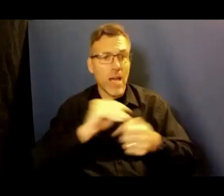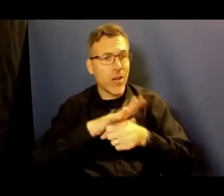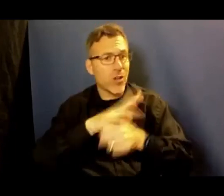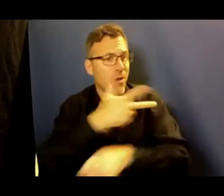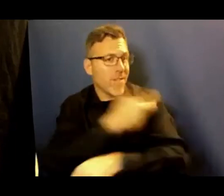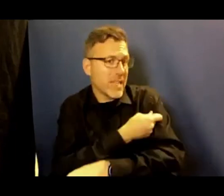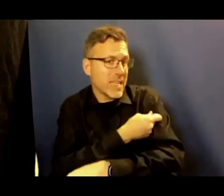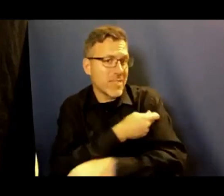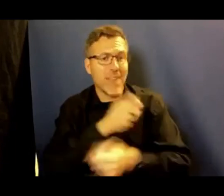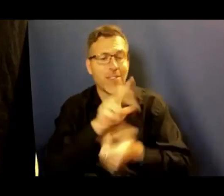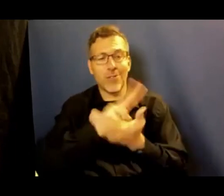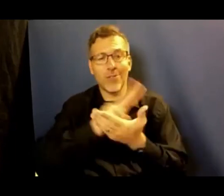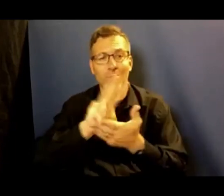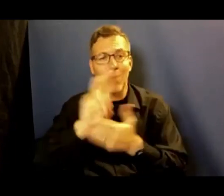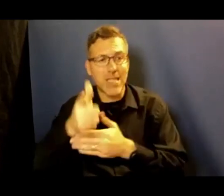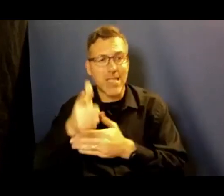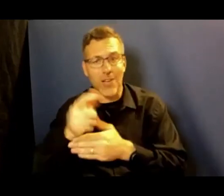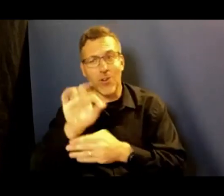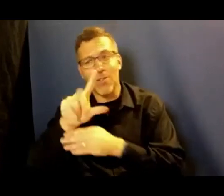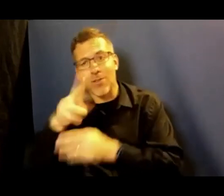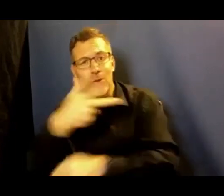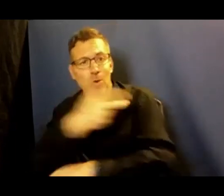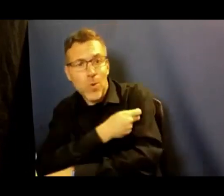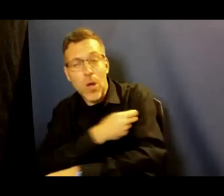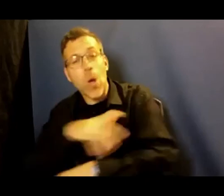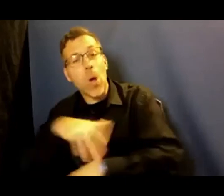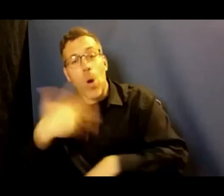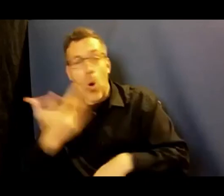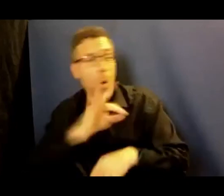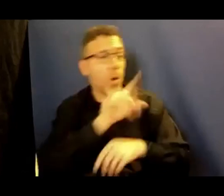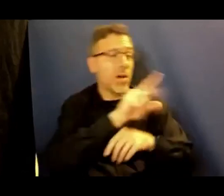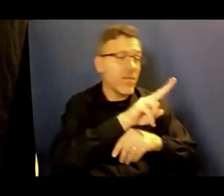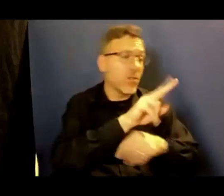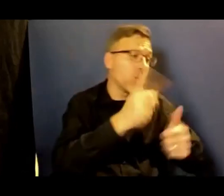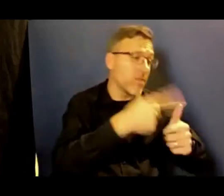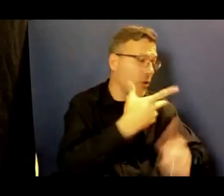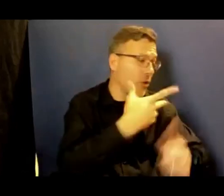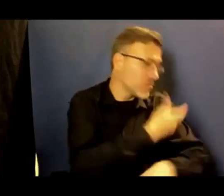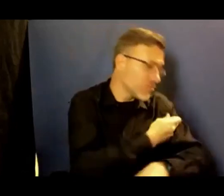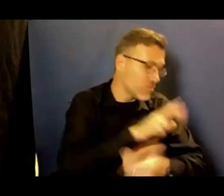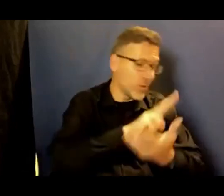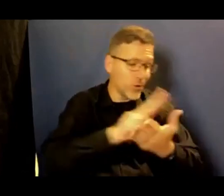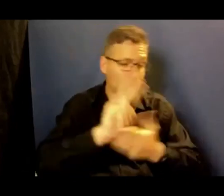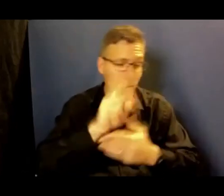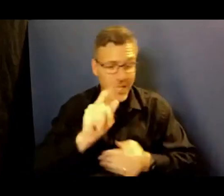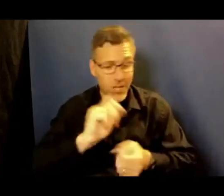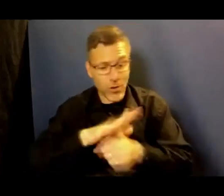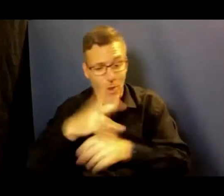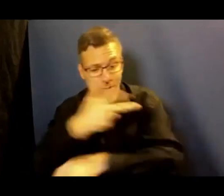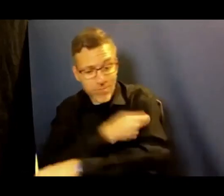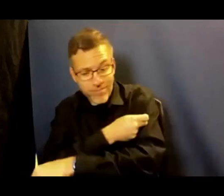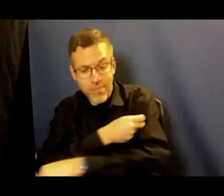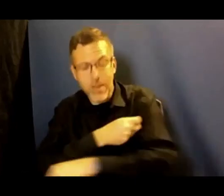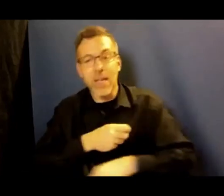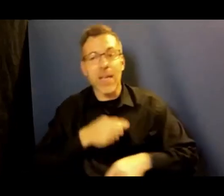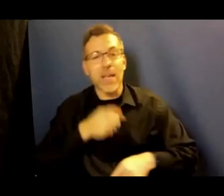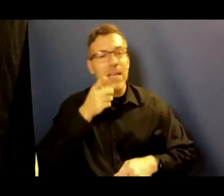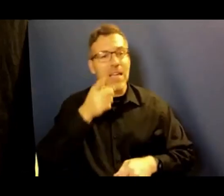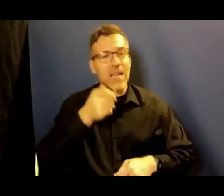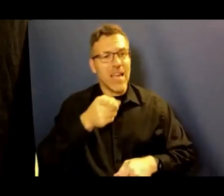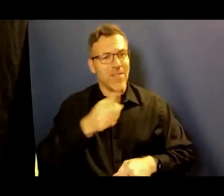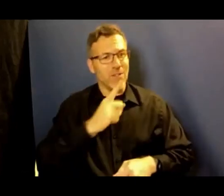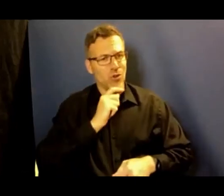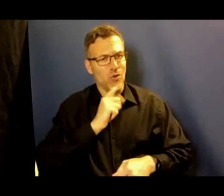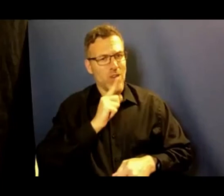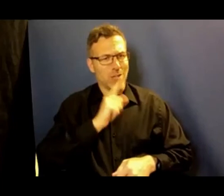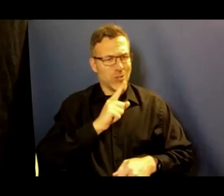flu vaccine, or vice versa. That's okay, but they're safe together. If you're not sure, if you want to figure out which side effect is from which vaccine,